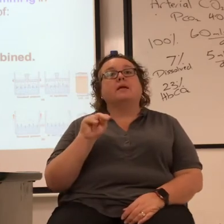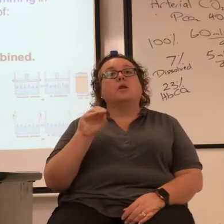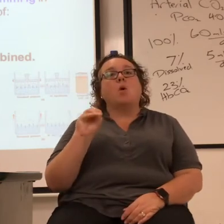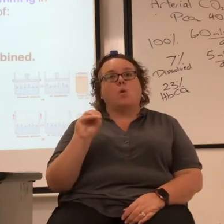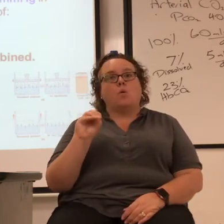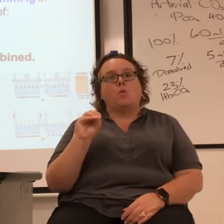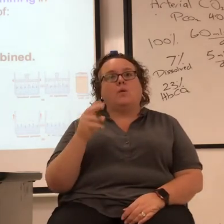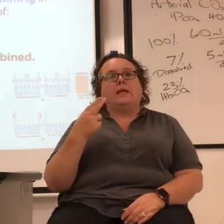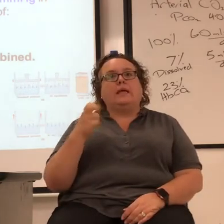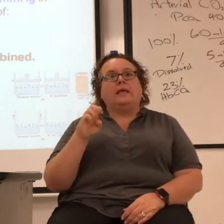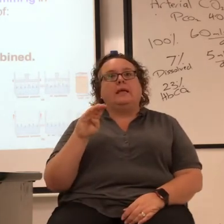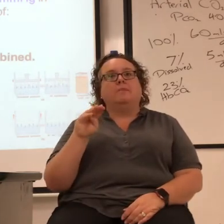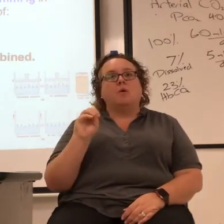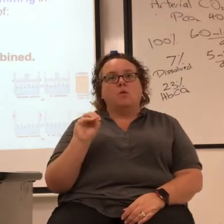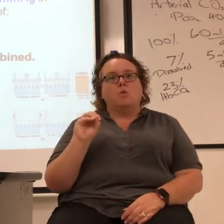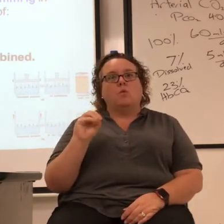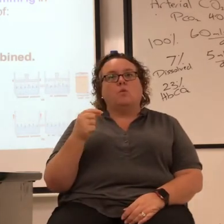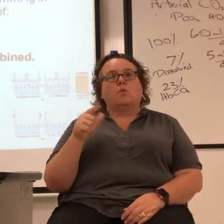Carbaminohemoglobin.